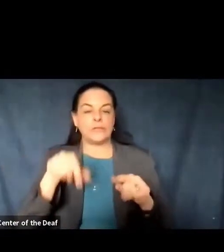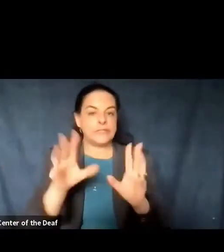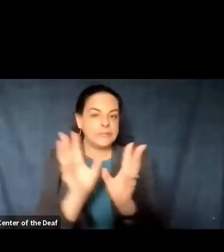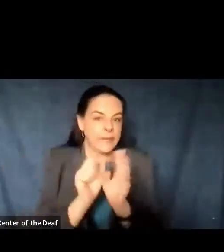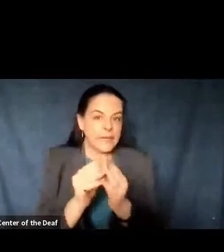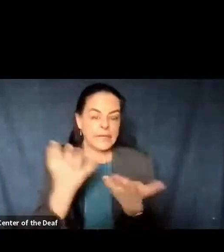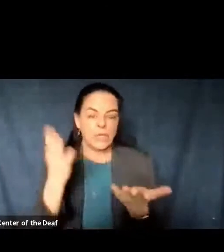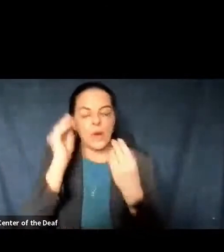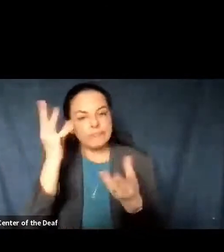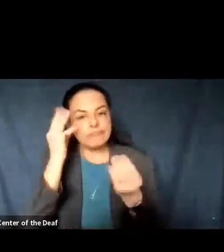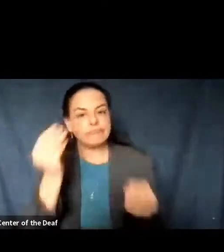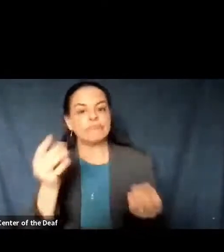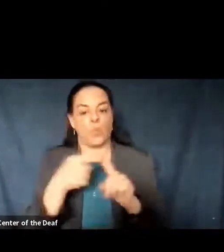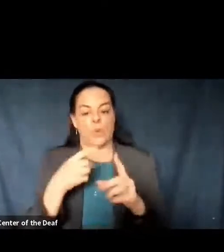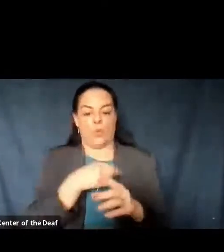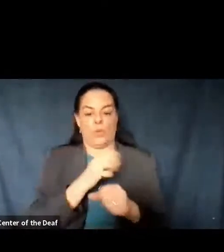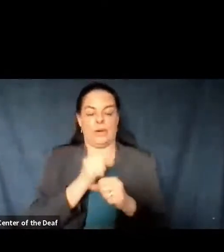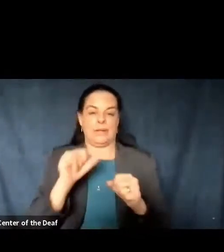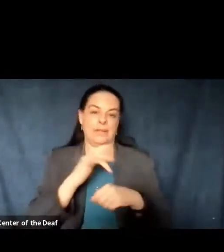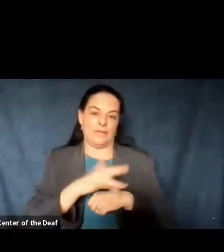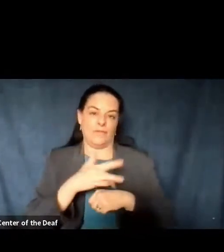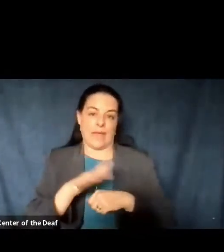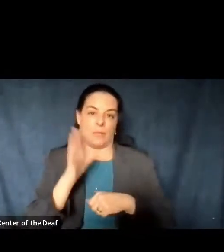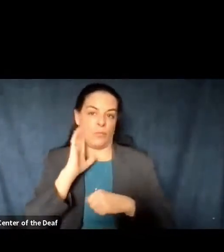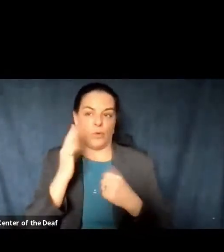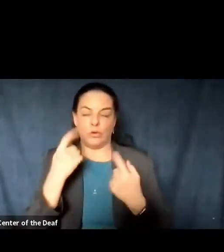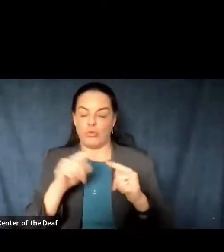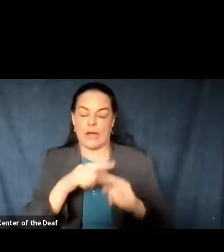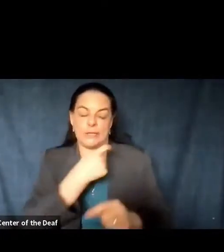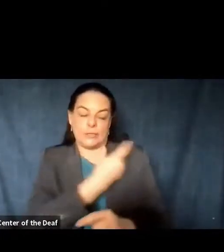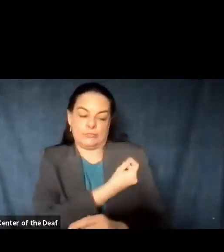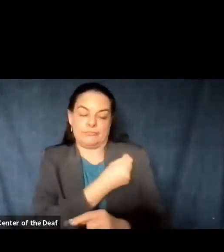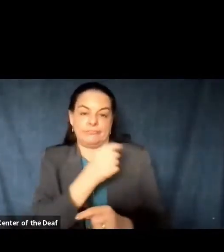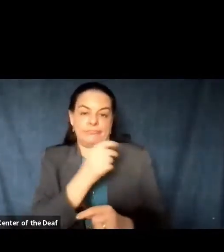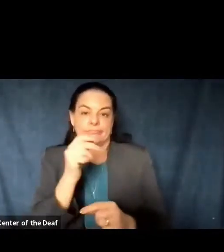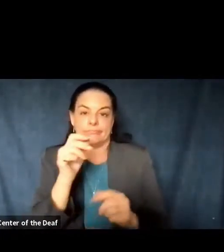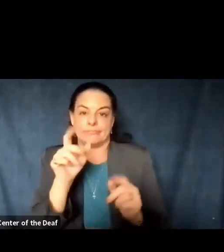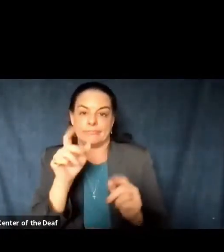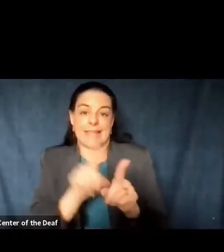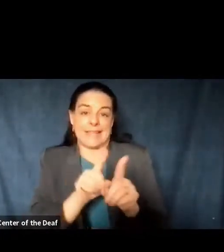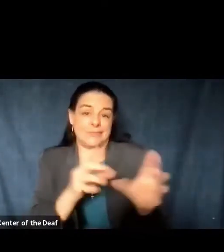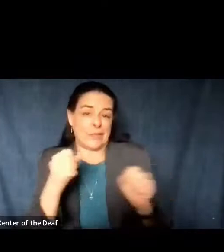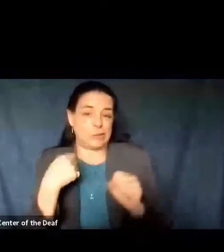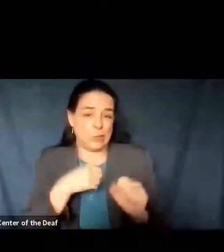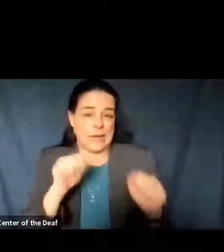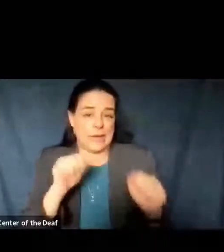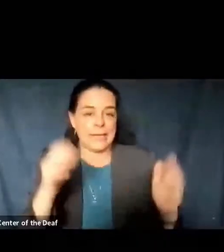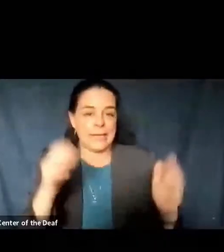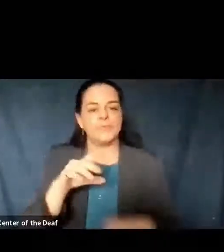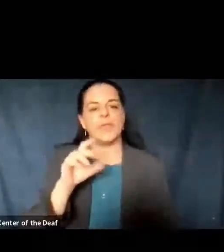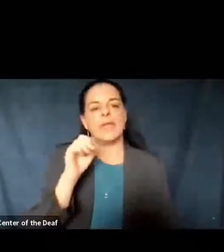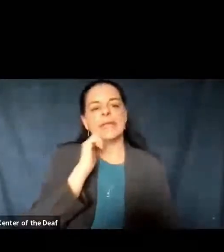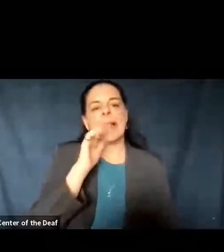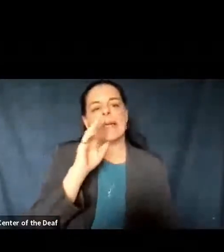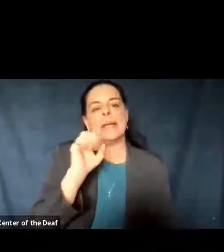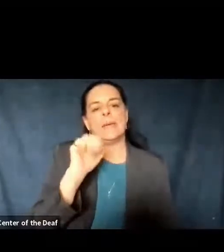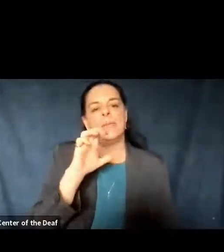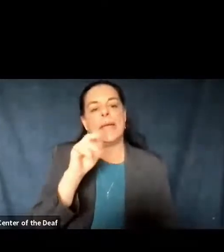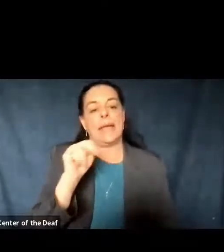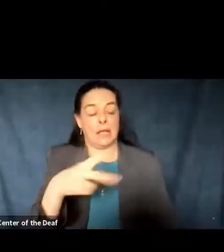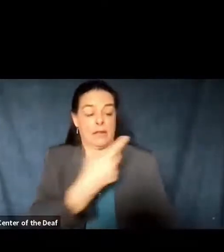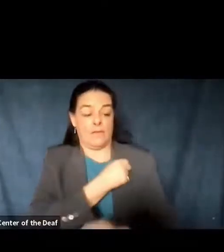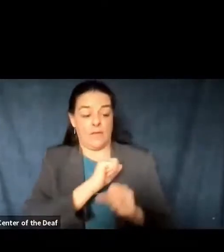every way that we can. From Alexandra with the Daily Beacon, are vaccines available yet for food service workers? They are not.